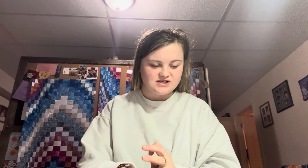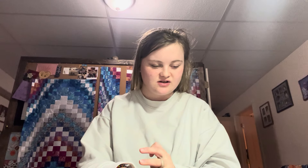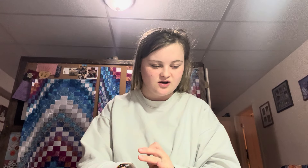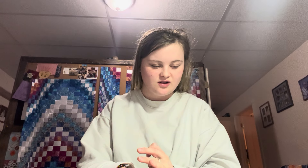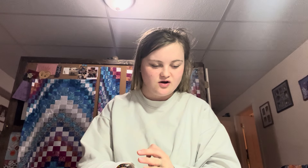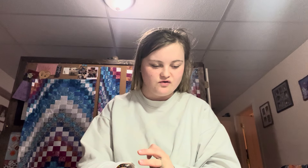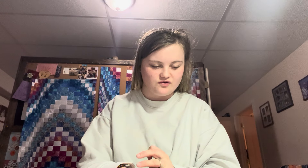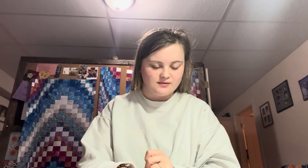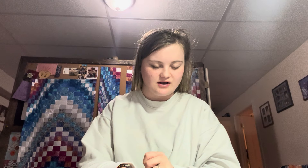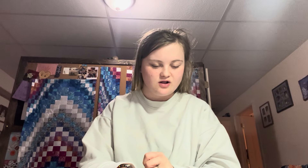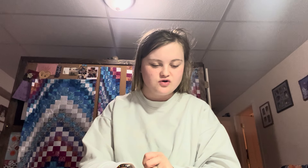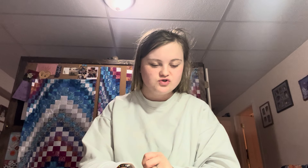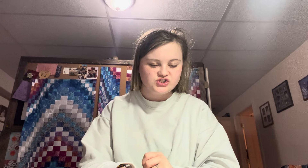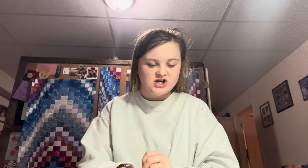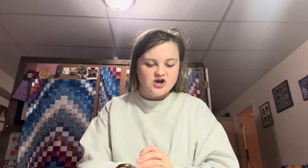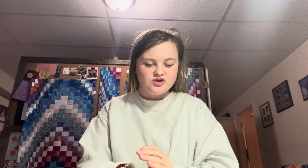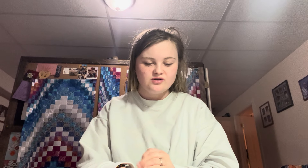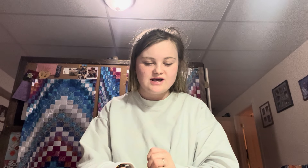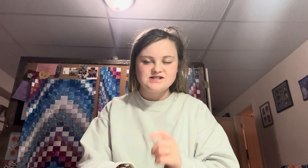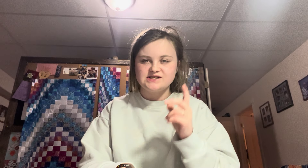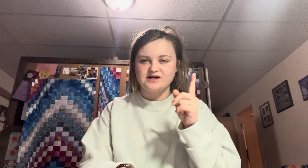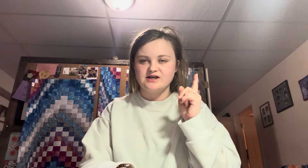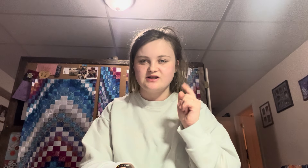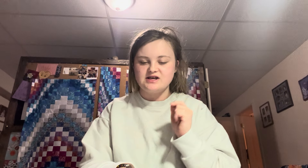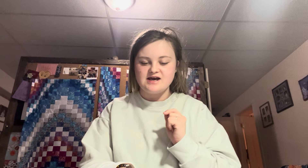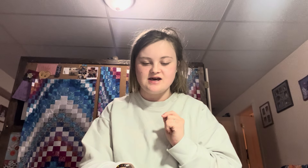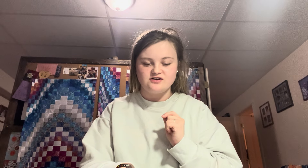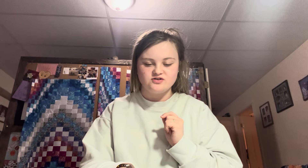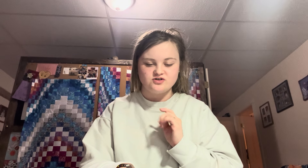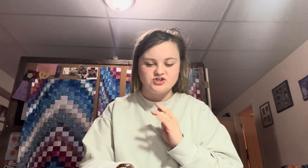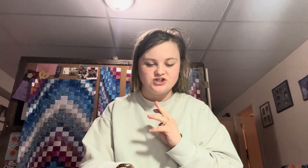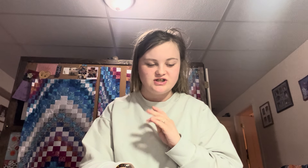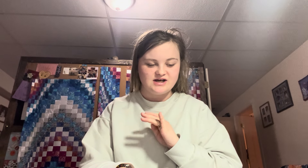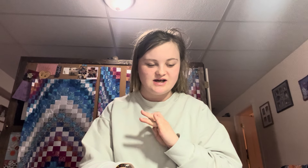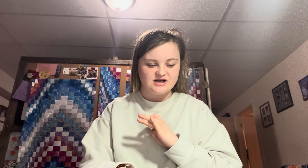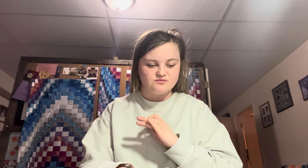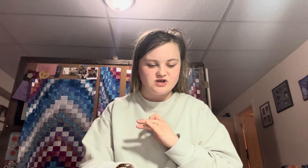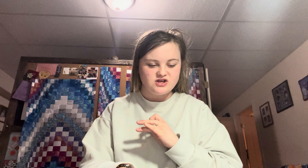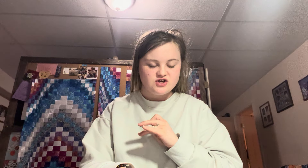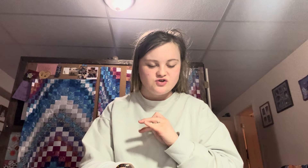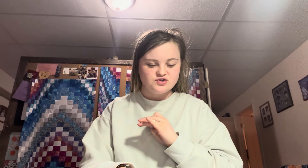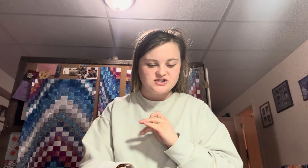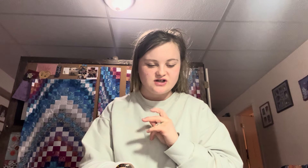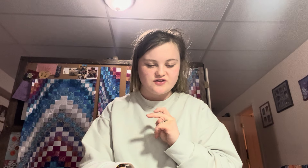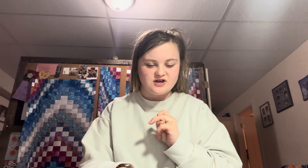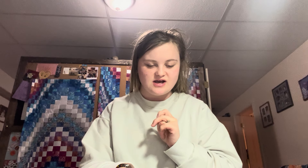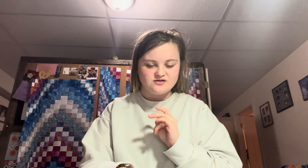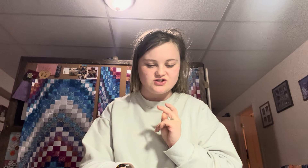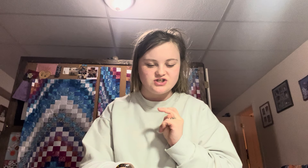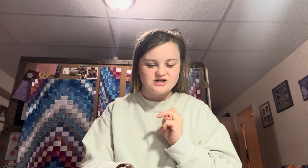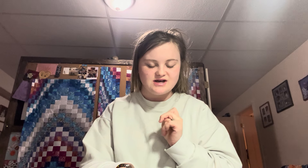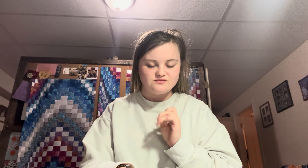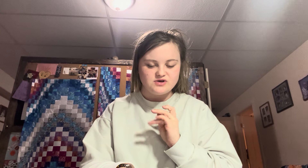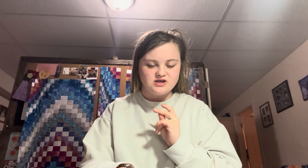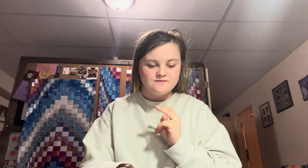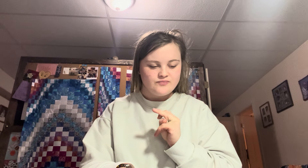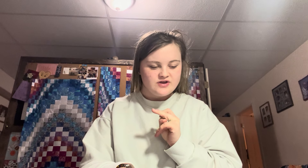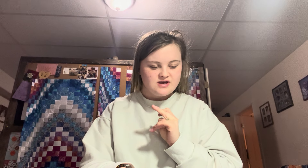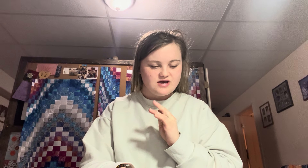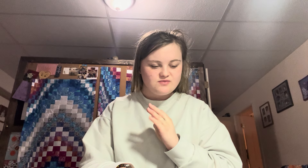all over my clothes. You like sucking the energy out of me. You suck the energy out of me. It makes